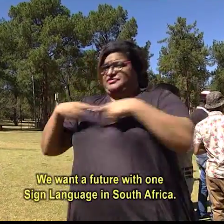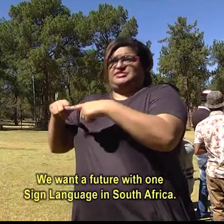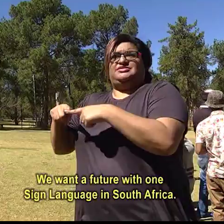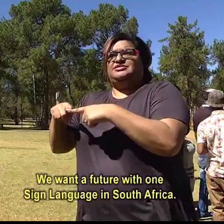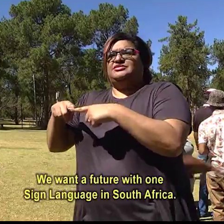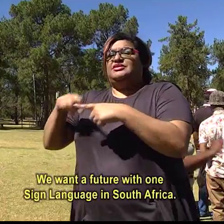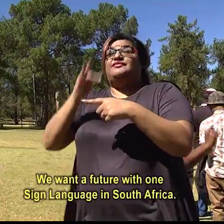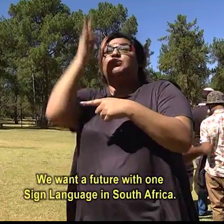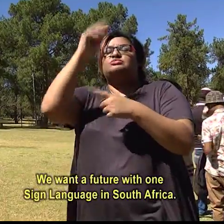Africa.